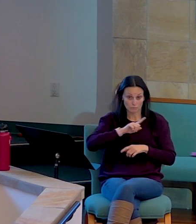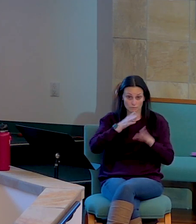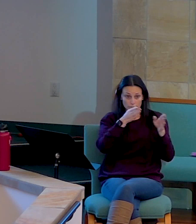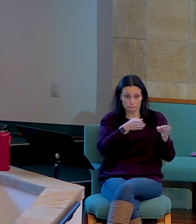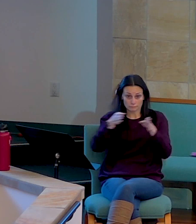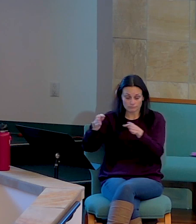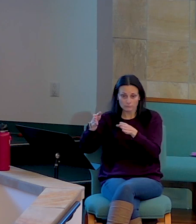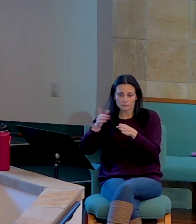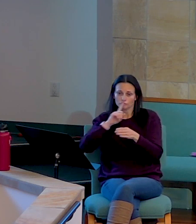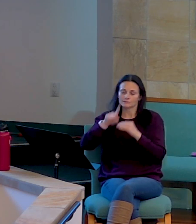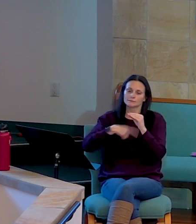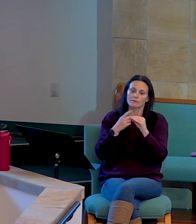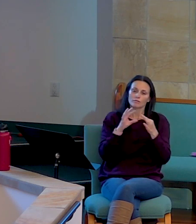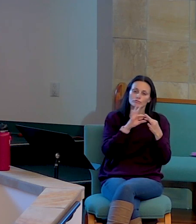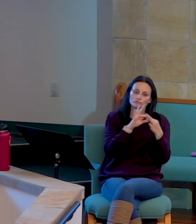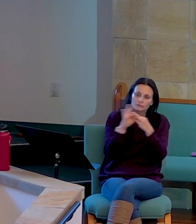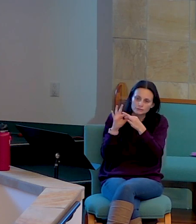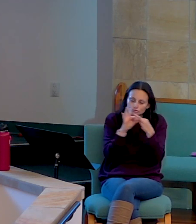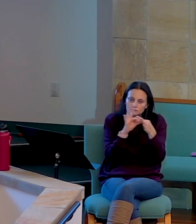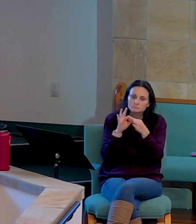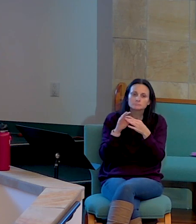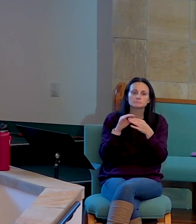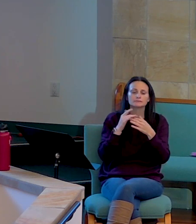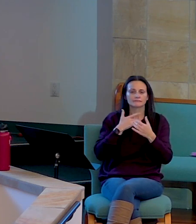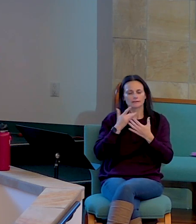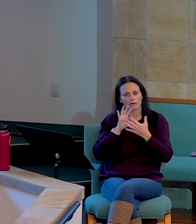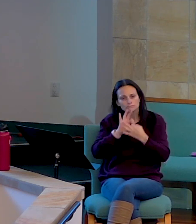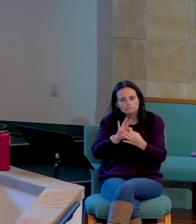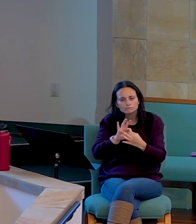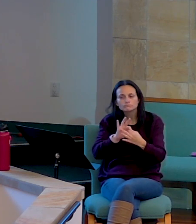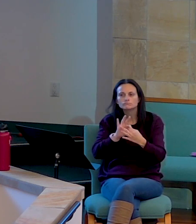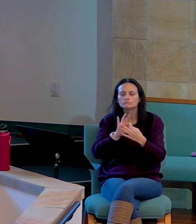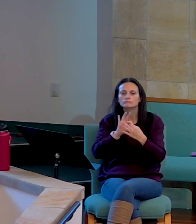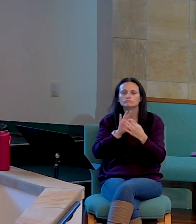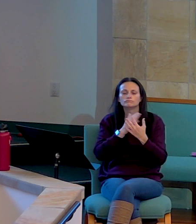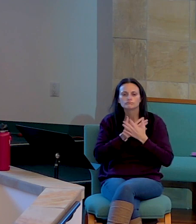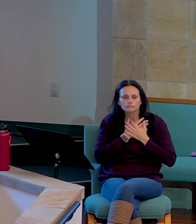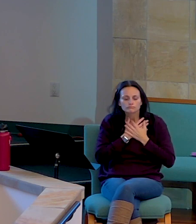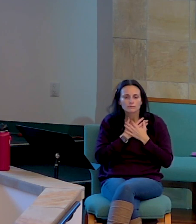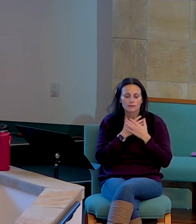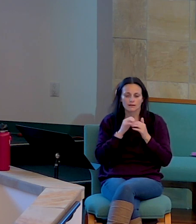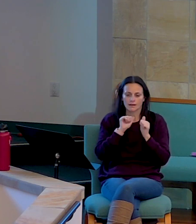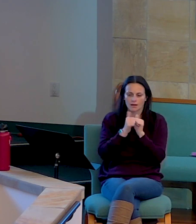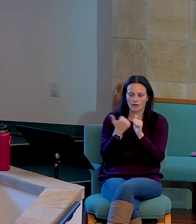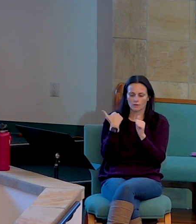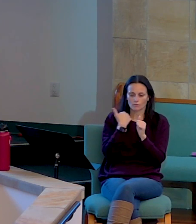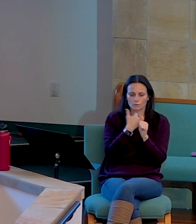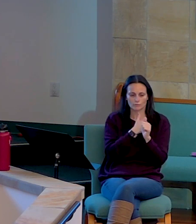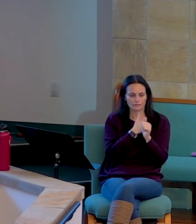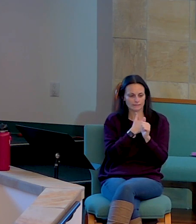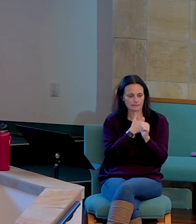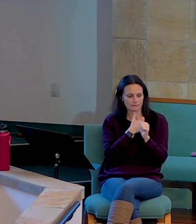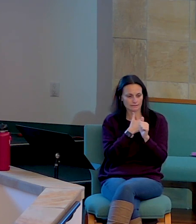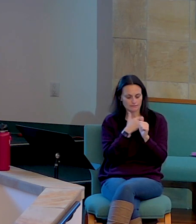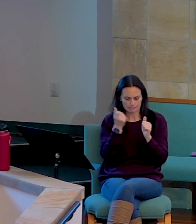about relationship, connection, and how we discern how